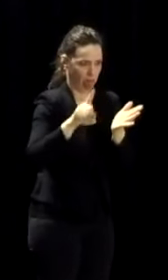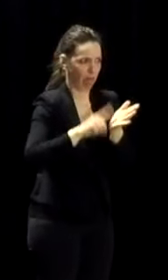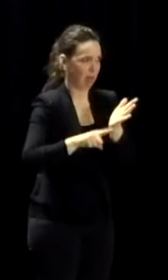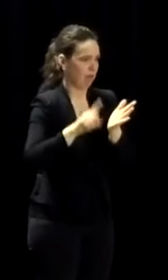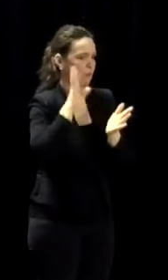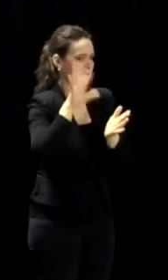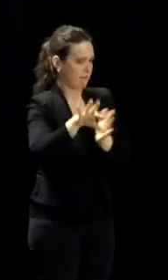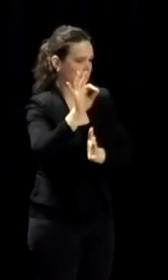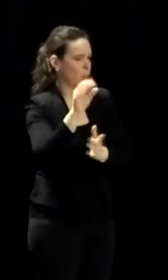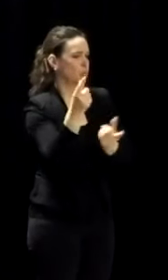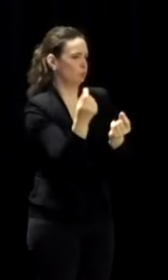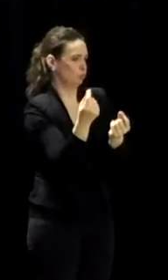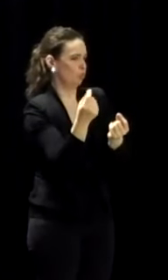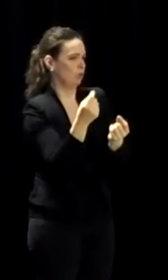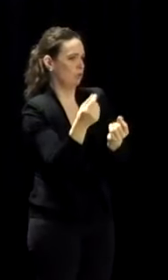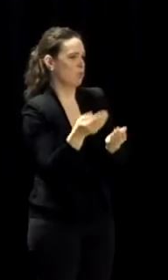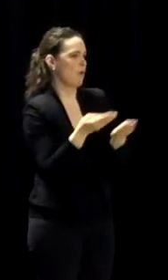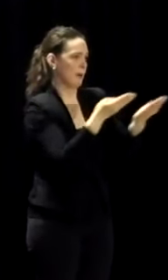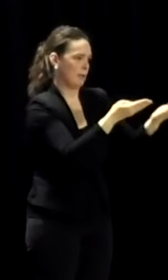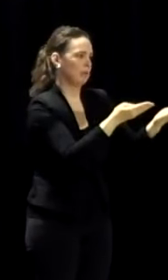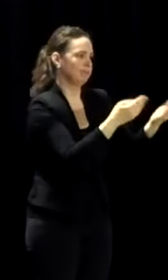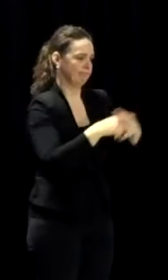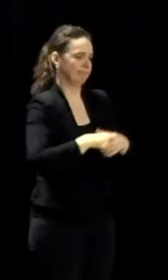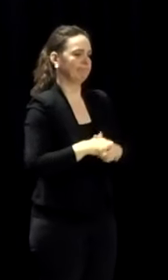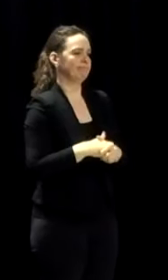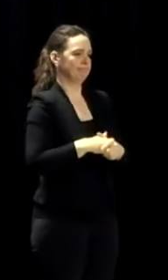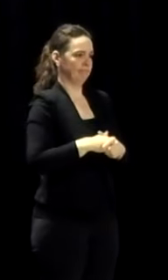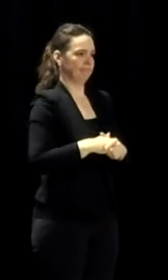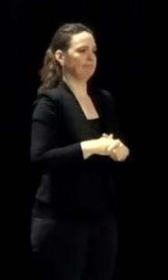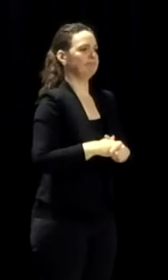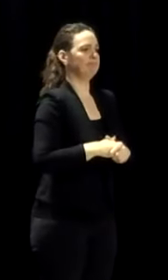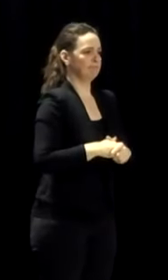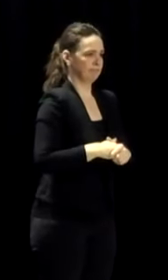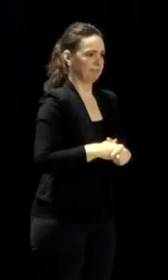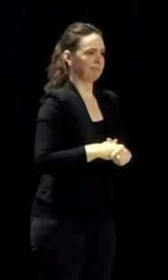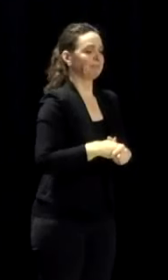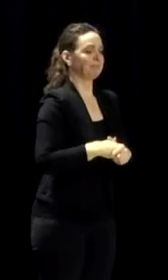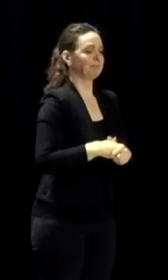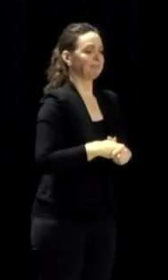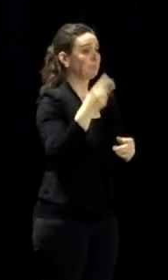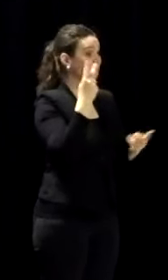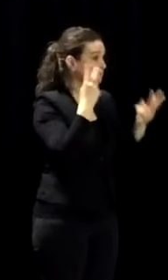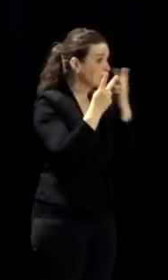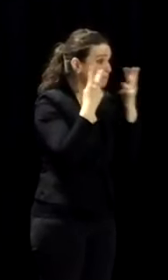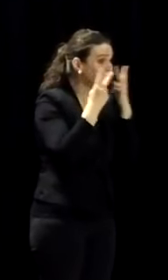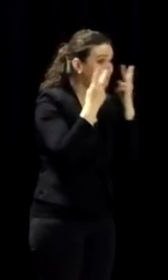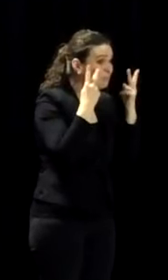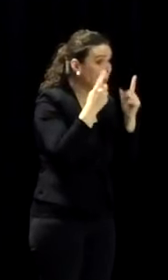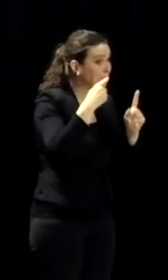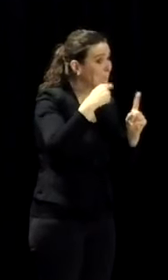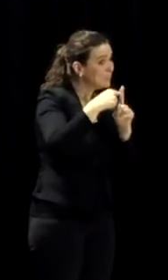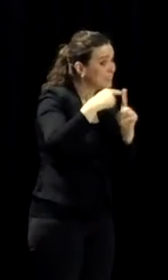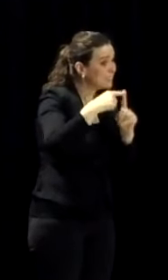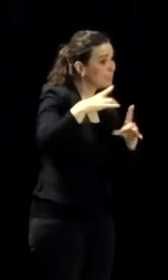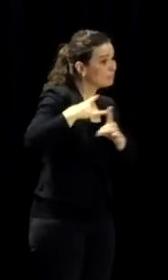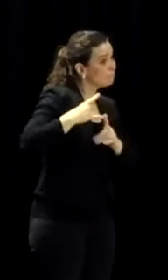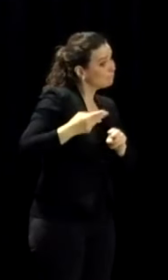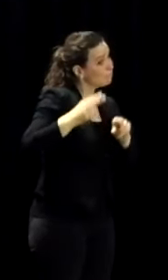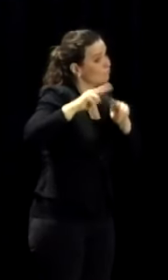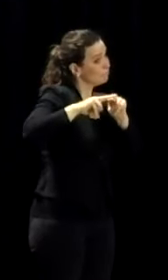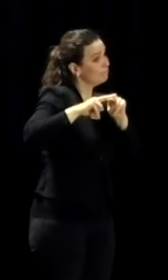that. I can't say this enough. As we see more and more cases, we've been saying this for weeks before we had